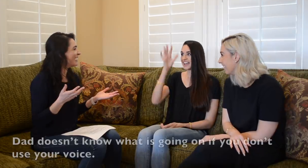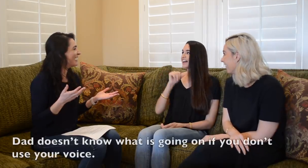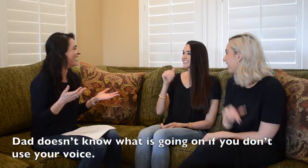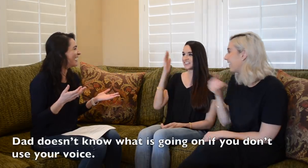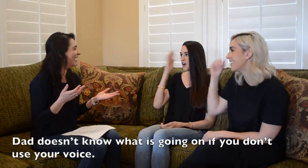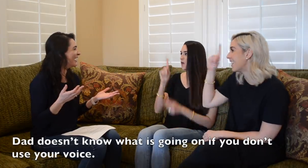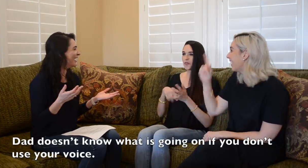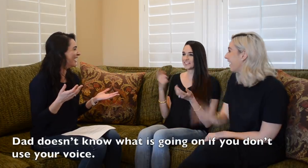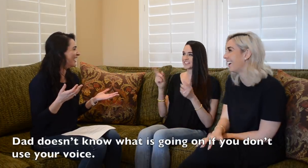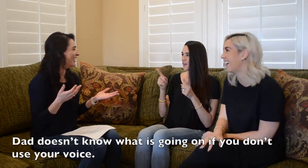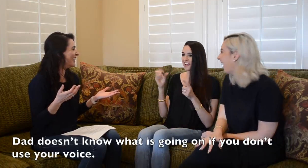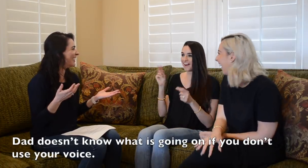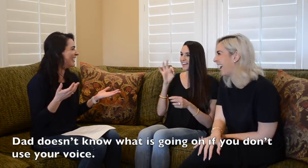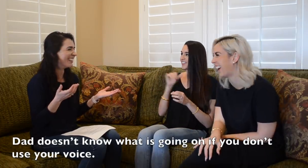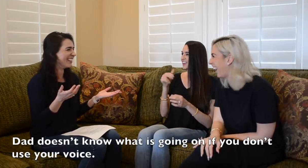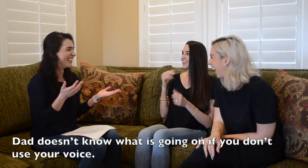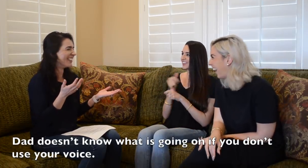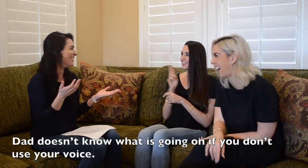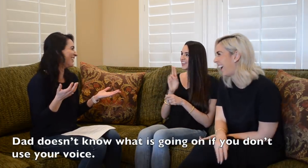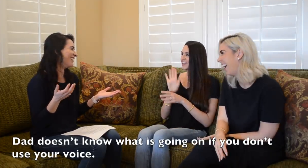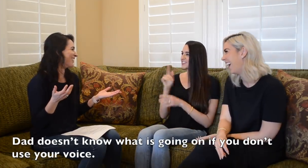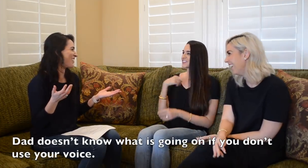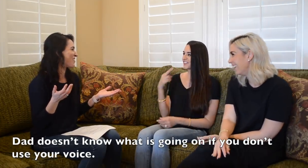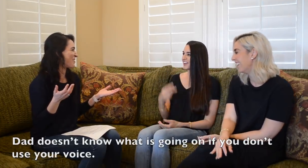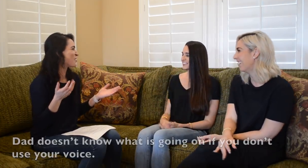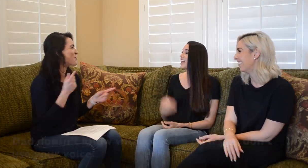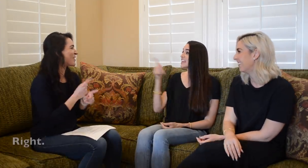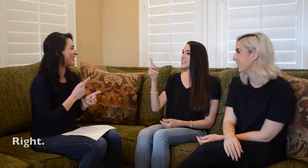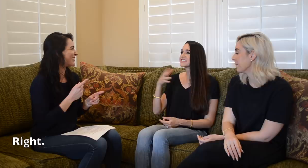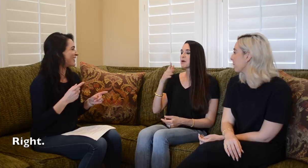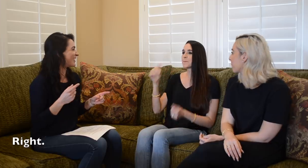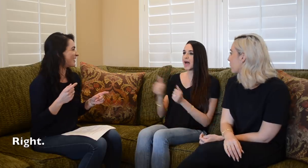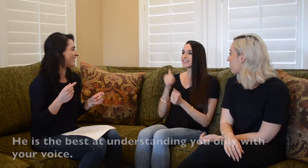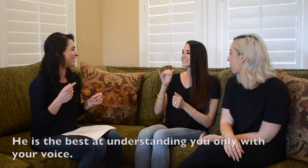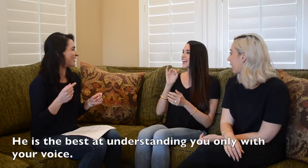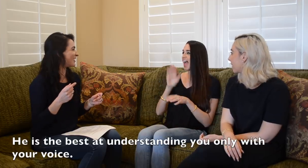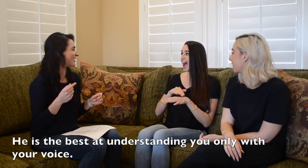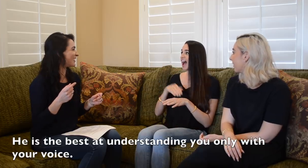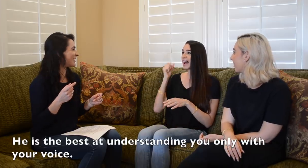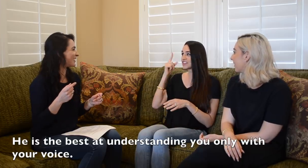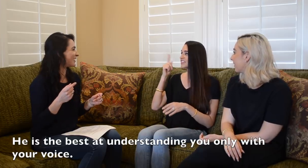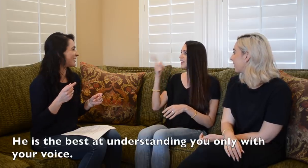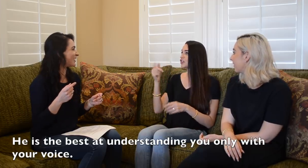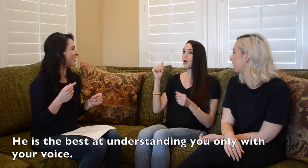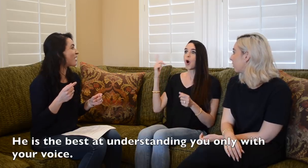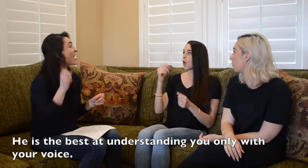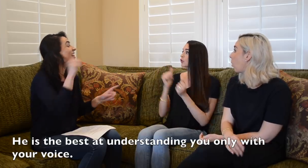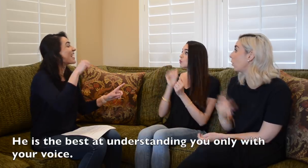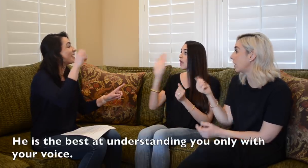Dad doesn't know what's going on if you don't use your voice. He's the best at understanding you only with